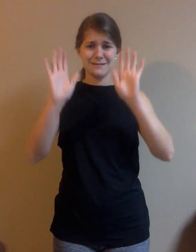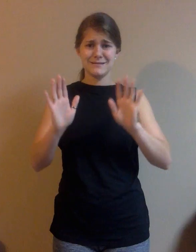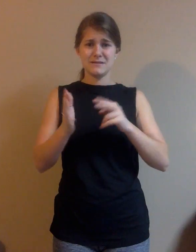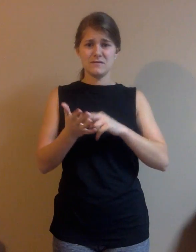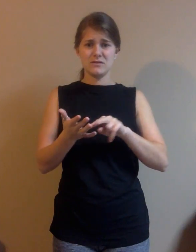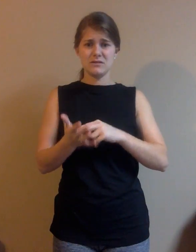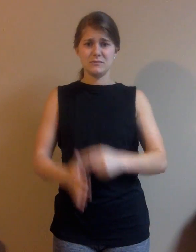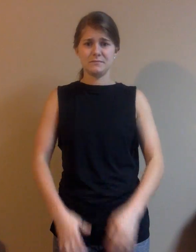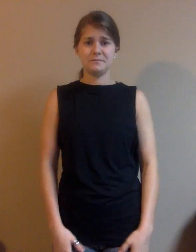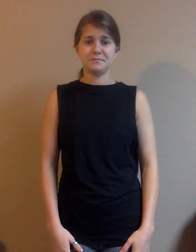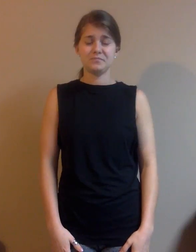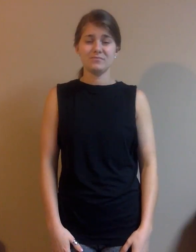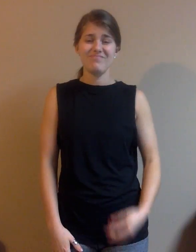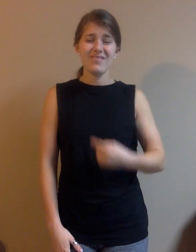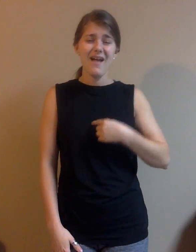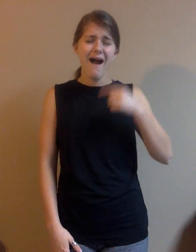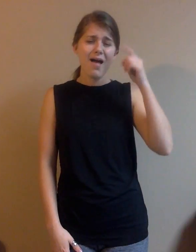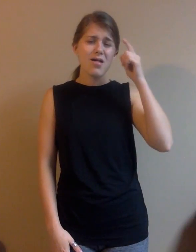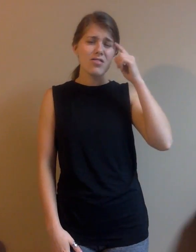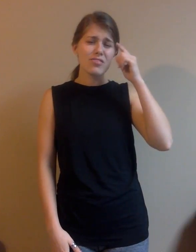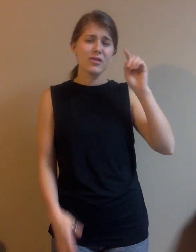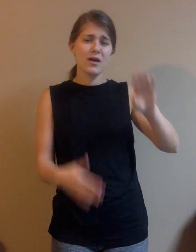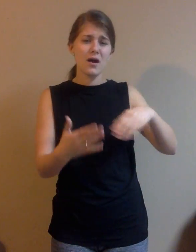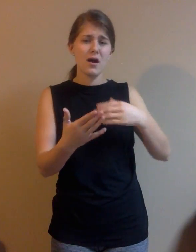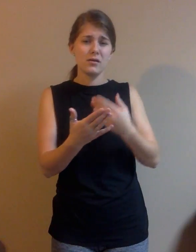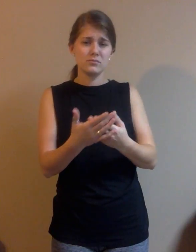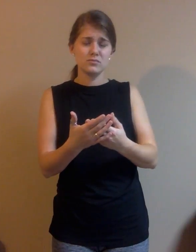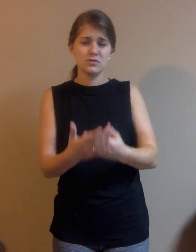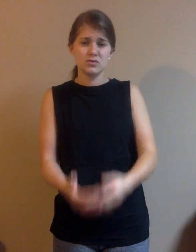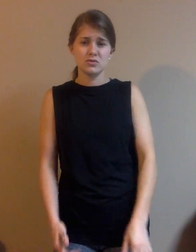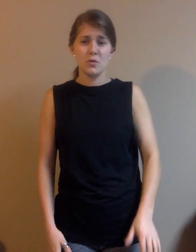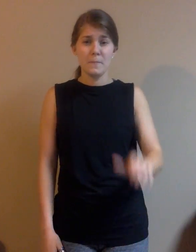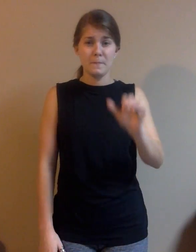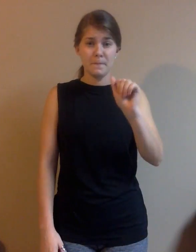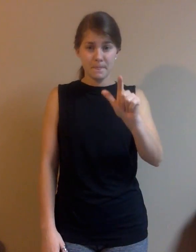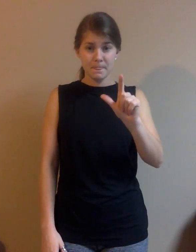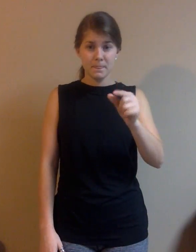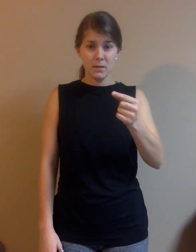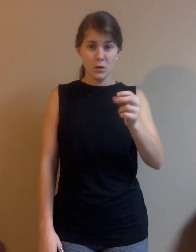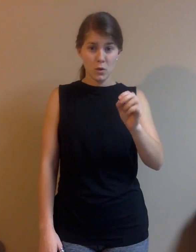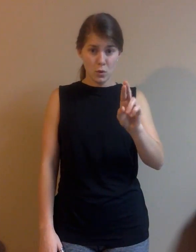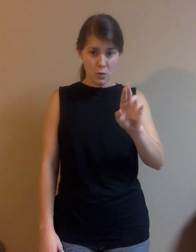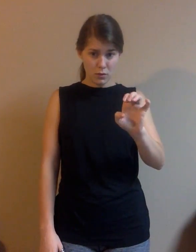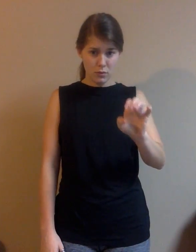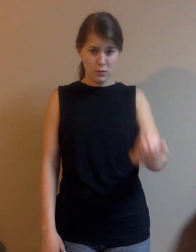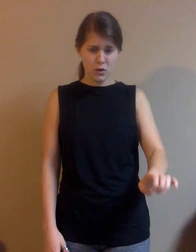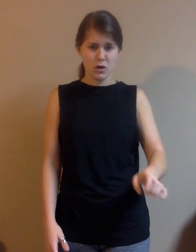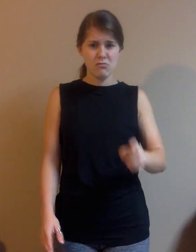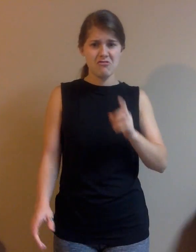What I think it comes to is this. Al Gore spoke the other night about ecology and the revolution that was triggered by Rachel